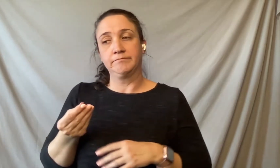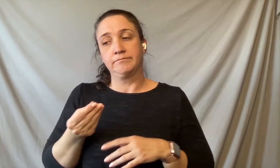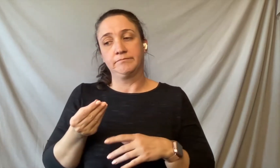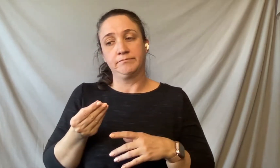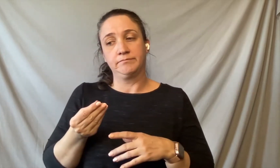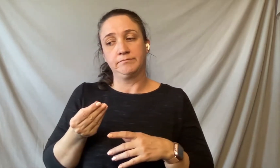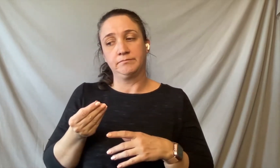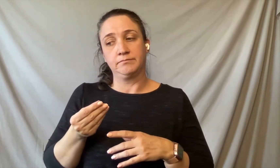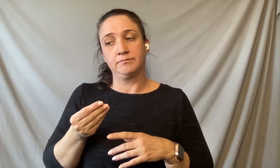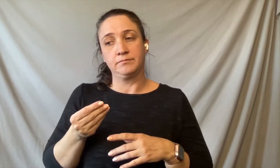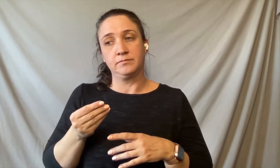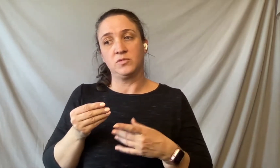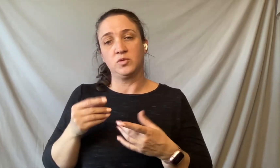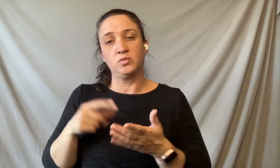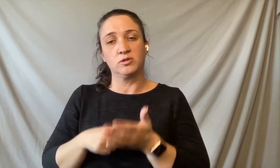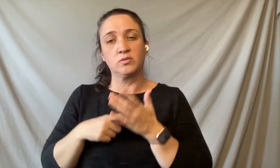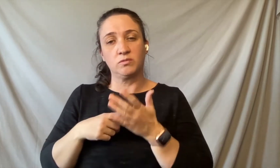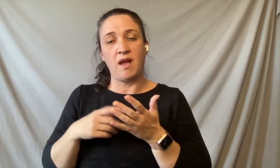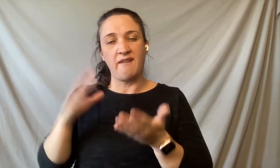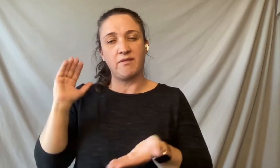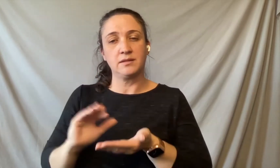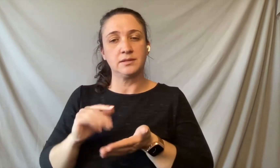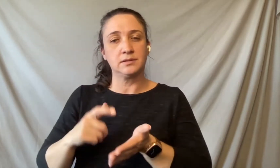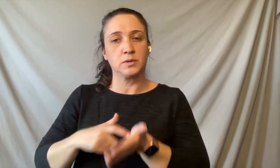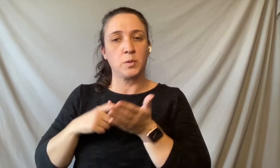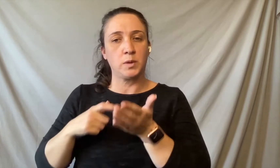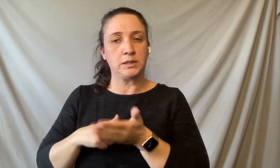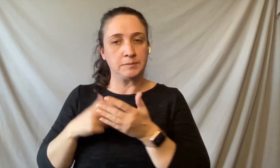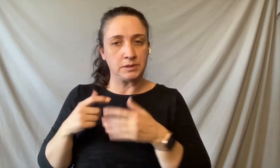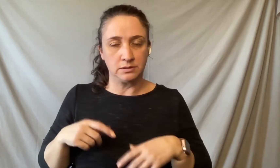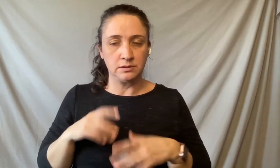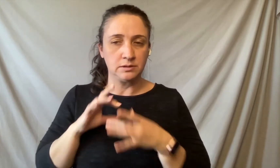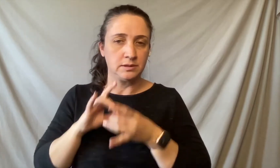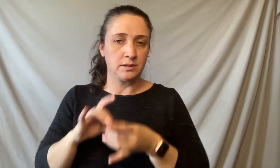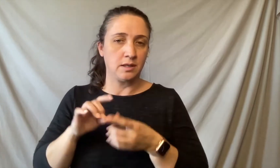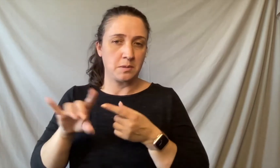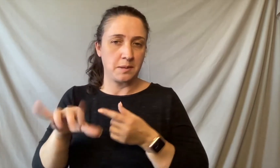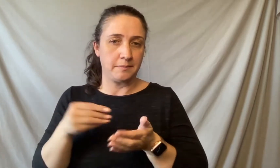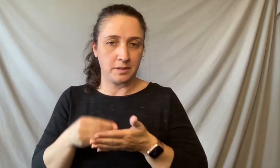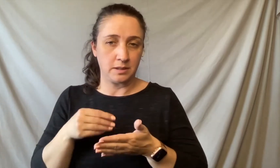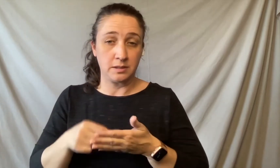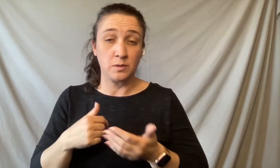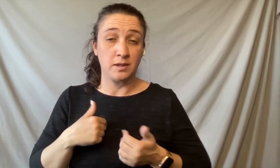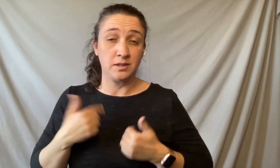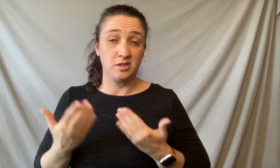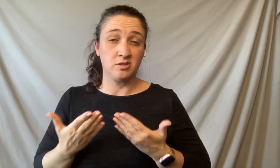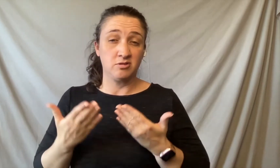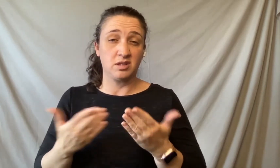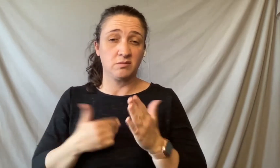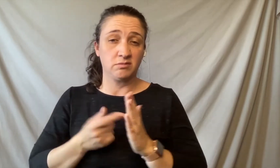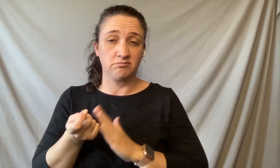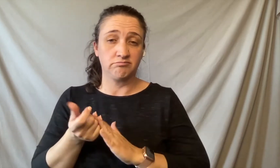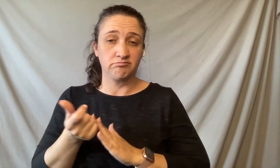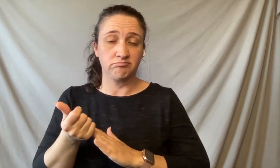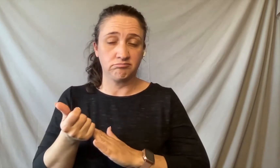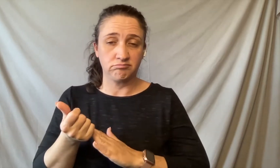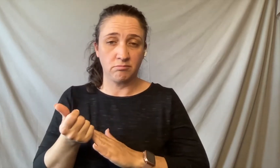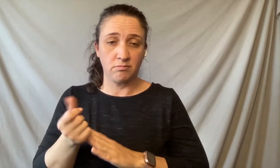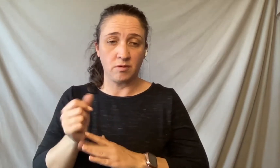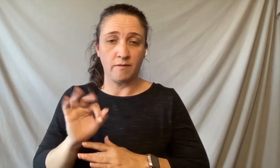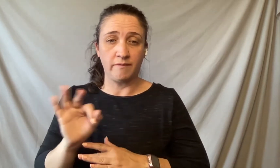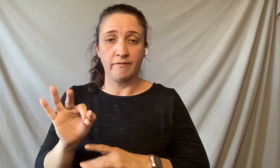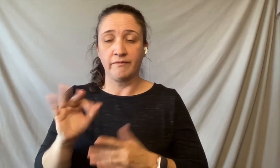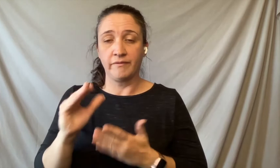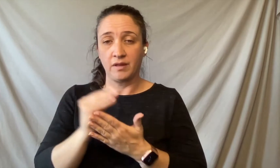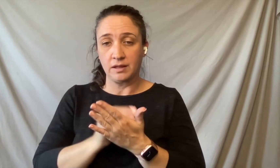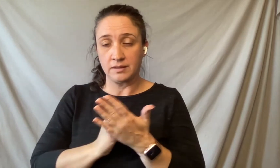less strings attached. And so I would suggest that we take that off of the list of the big 5, include